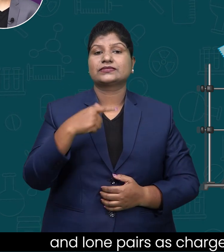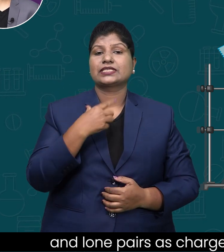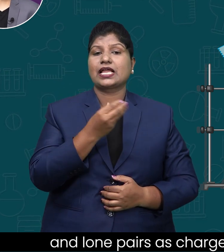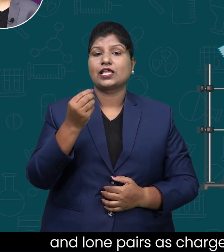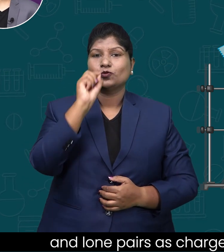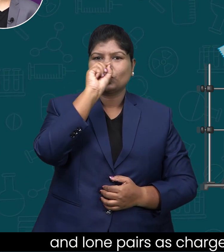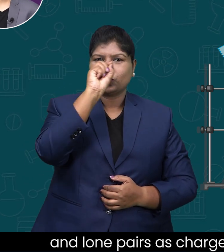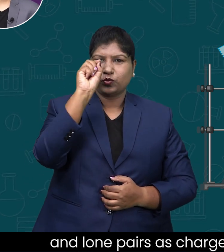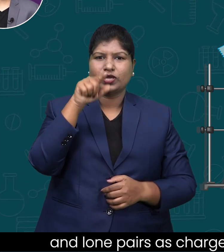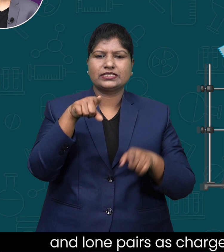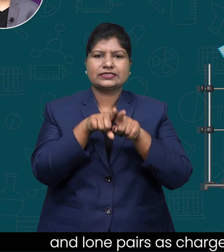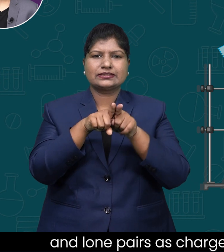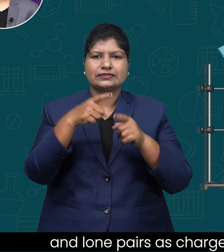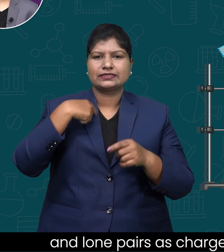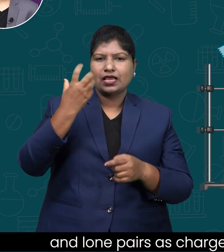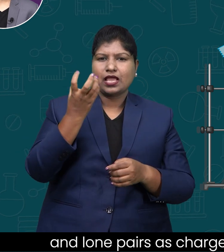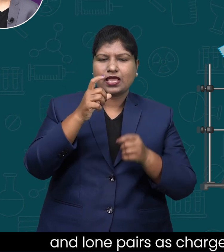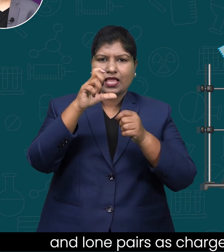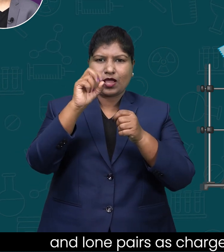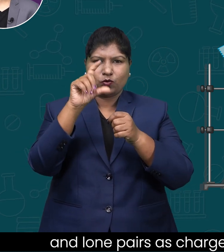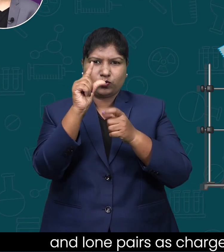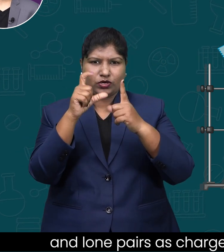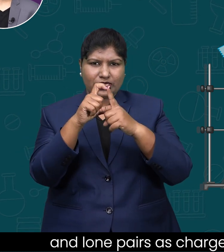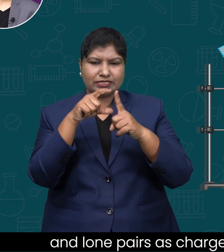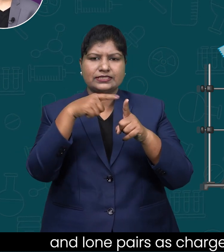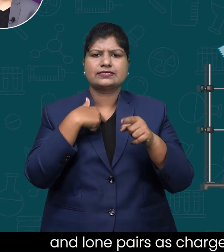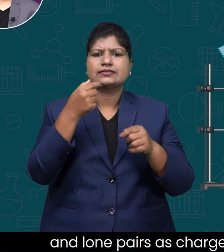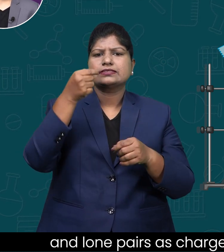lone pairs as charge clouds that repel one another.